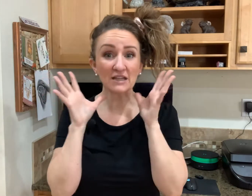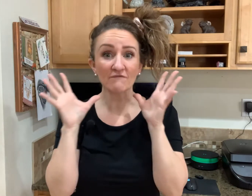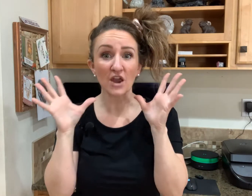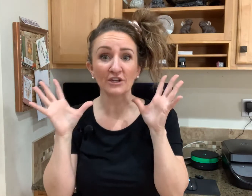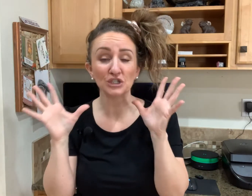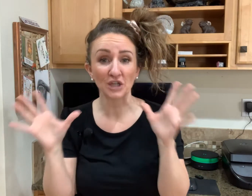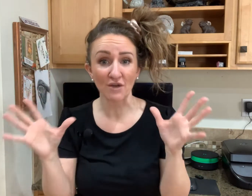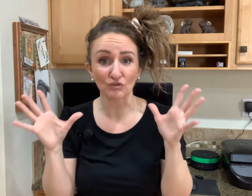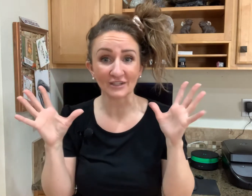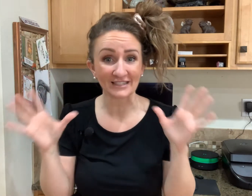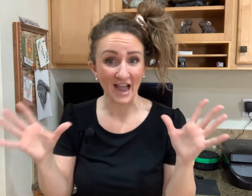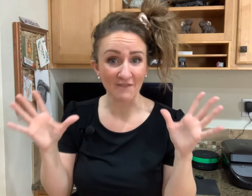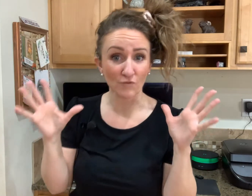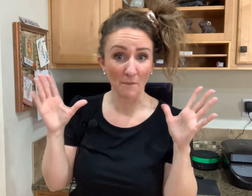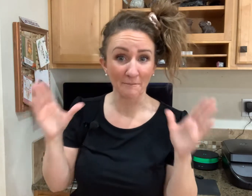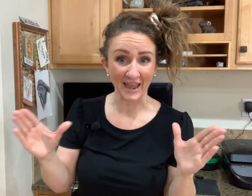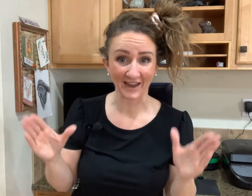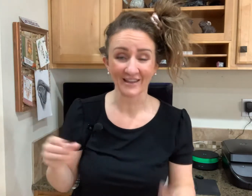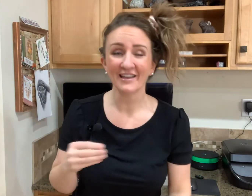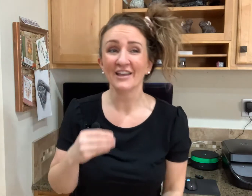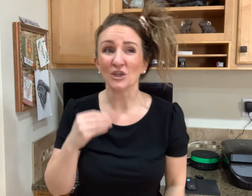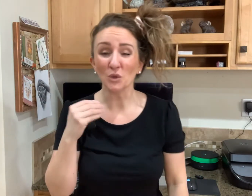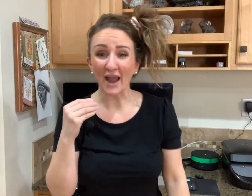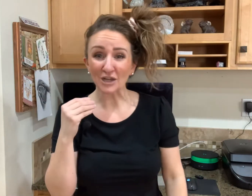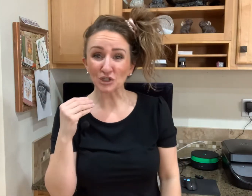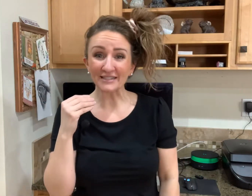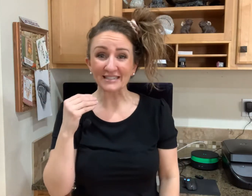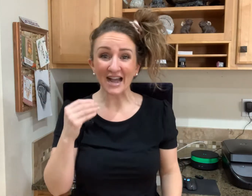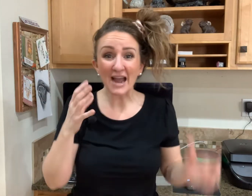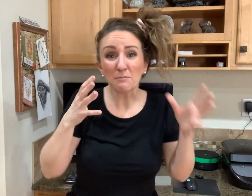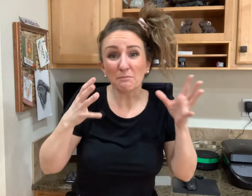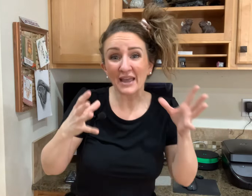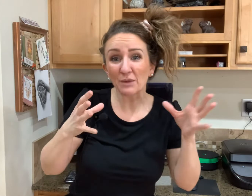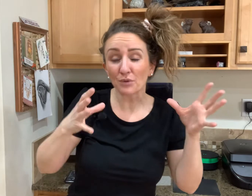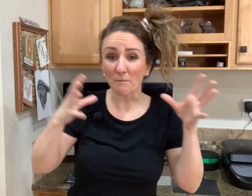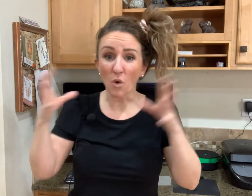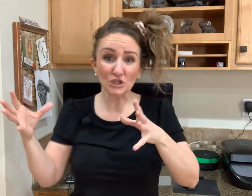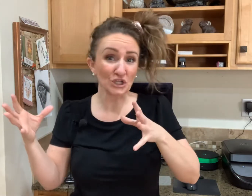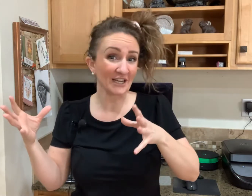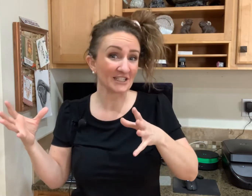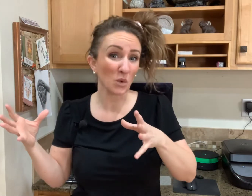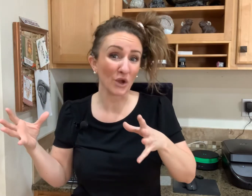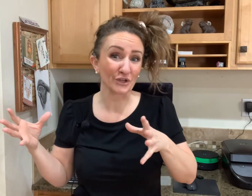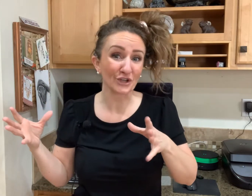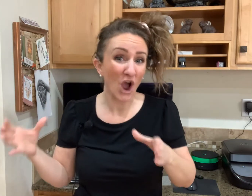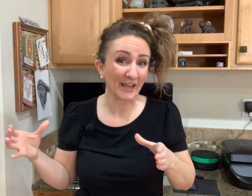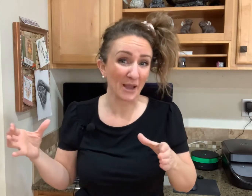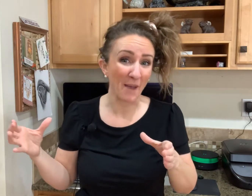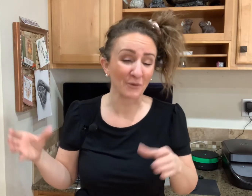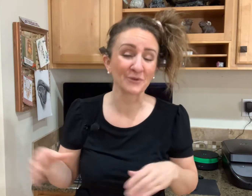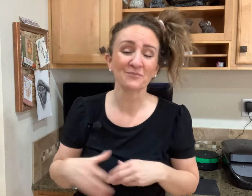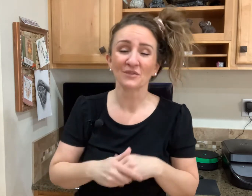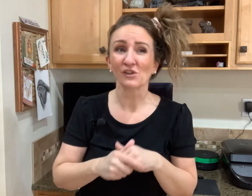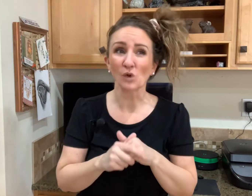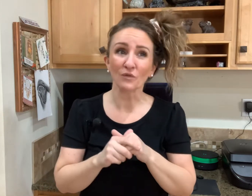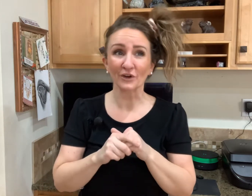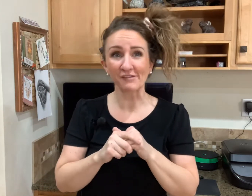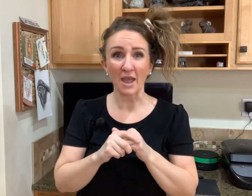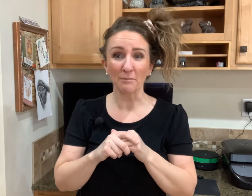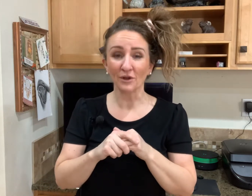very general sign for big. You would actually sign big proportionate to what you're talking about. So for example,